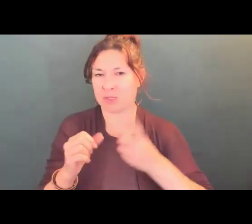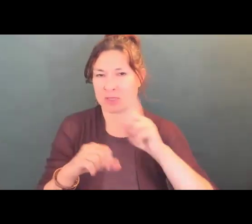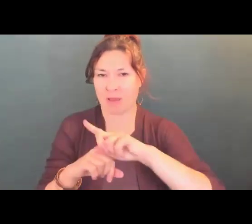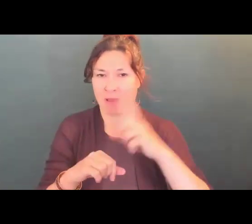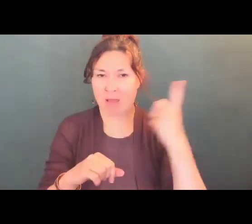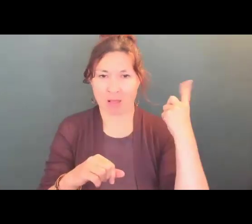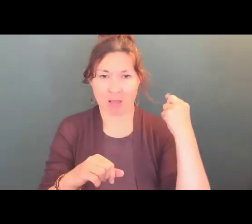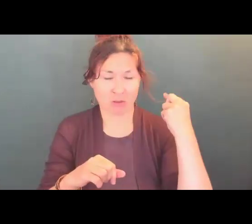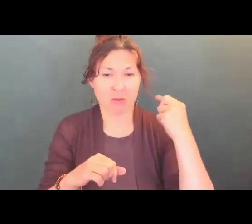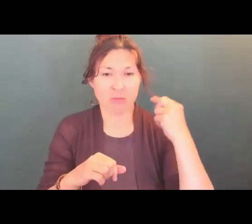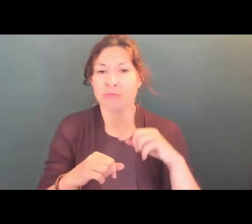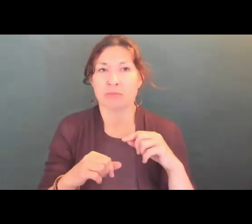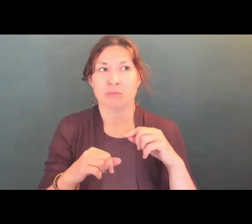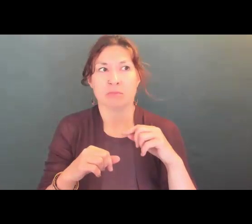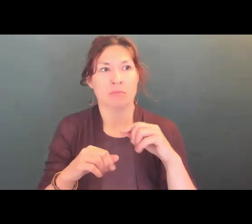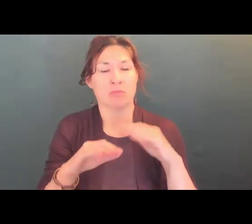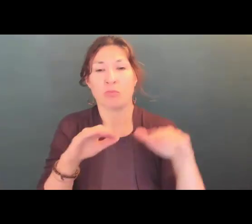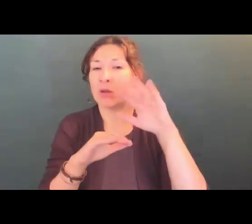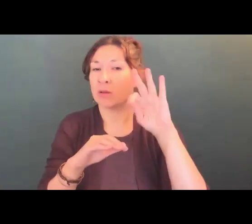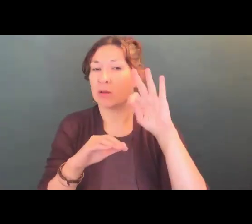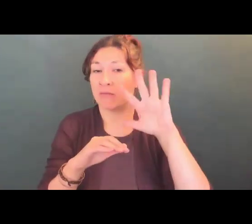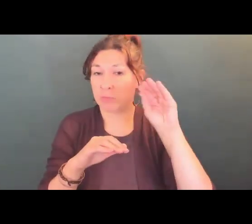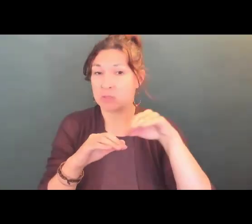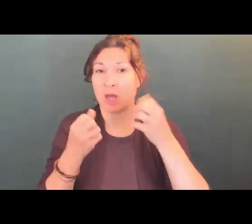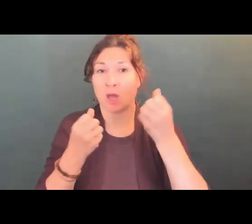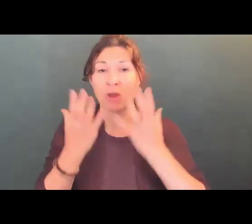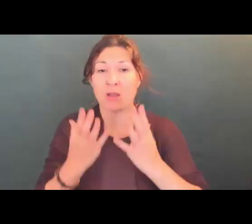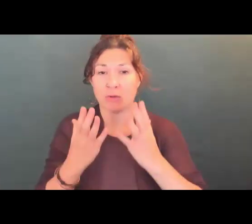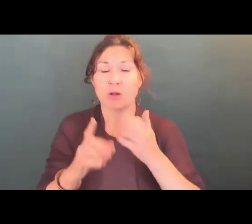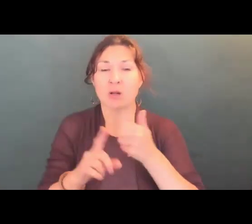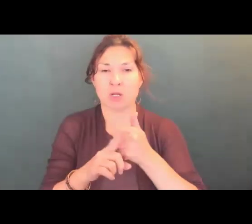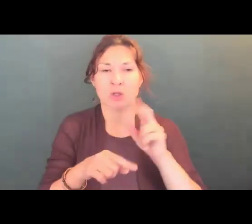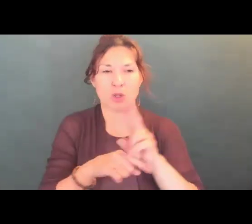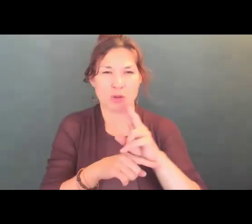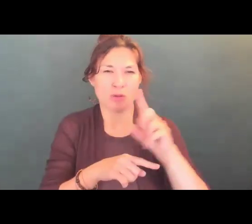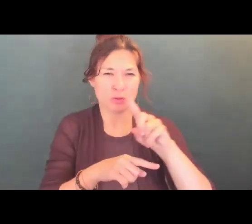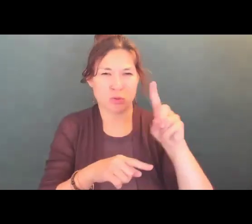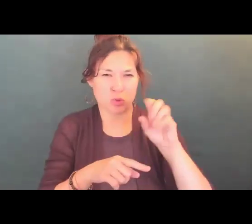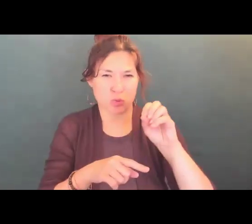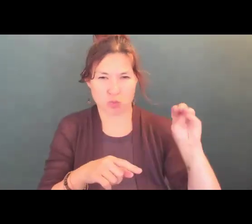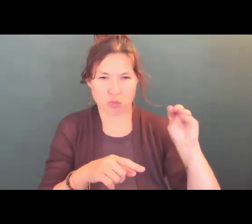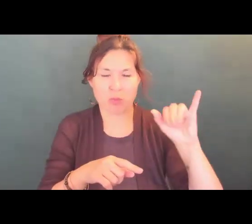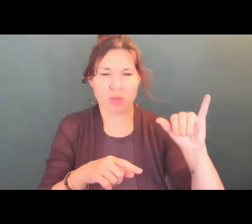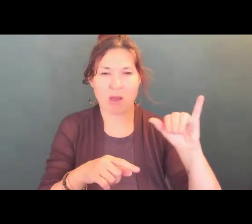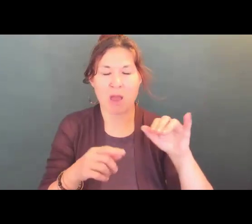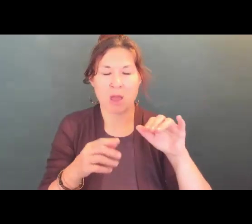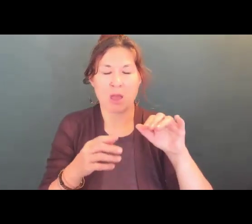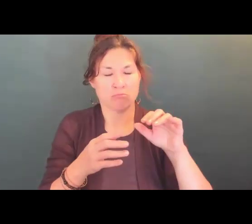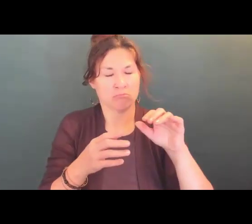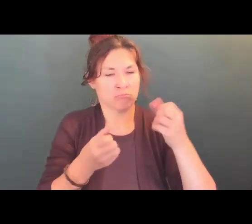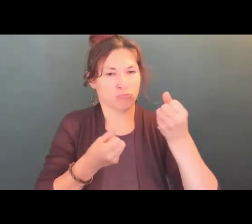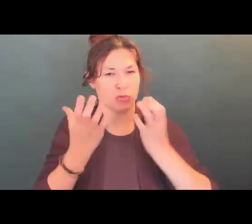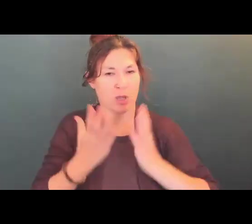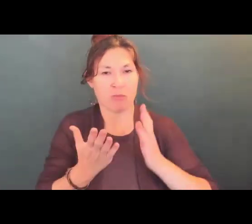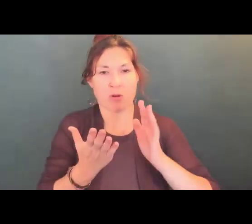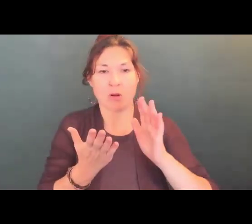than 95% of the drivers are utilizing the Zoom driver app successfully this week, which we consider